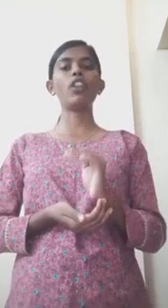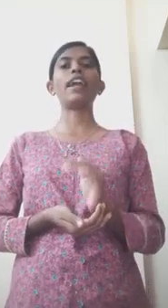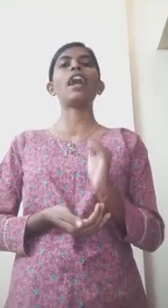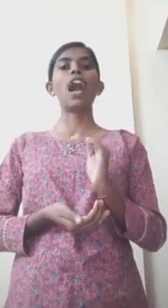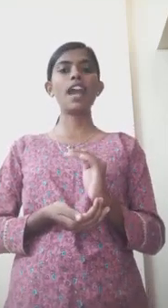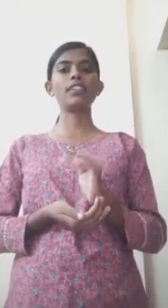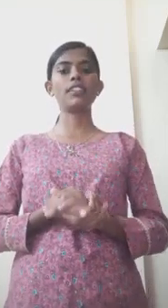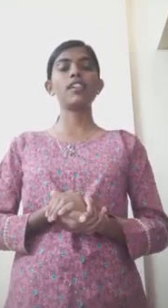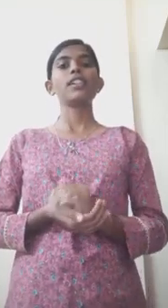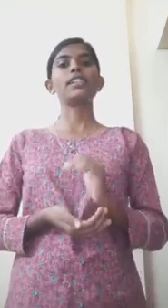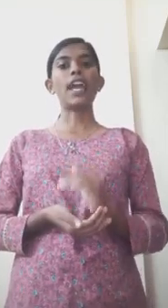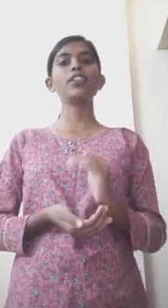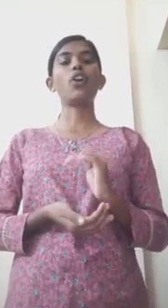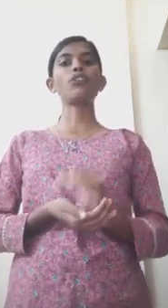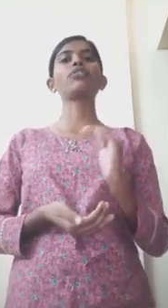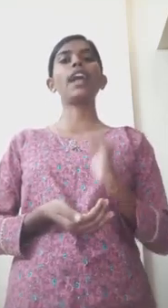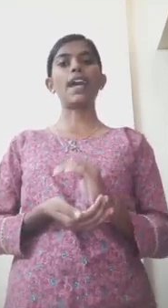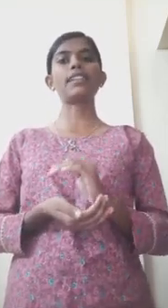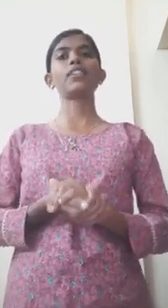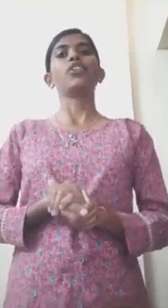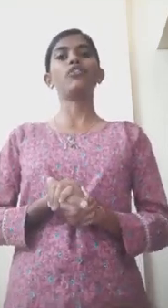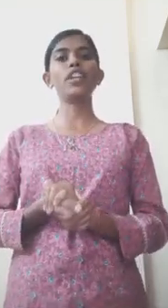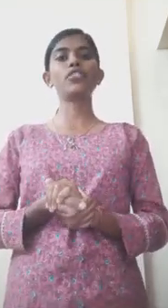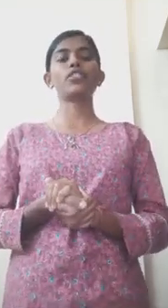alveoli are the site of gas which